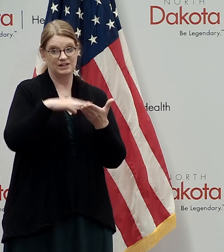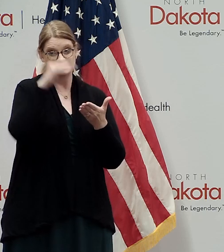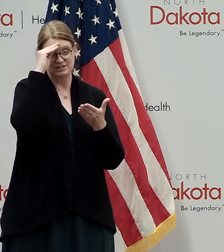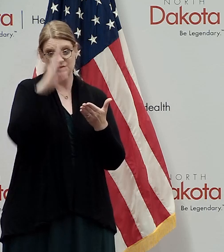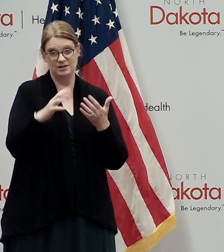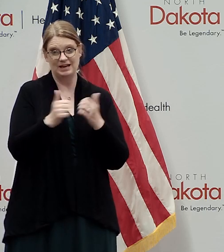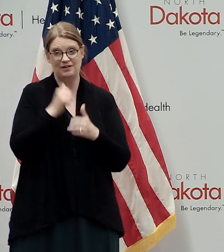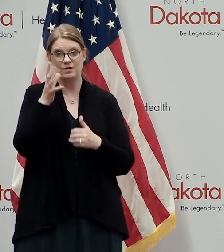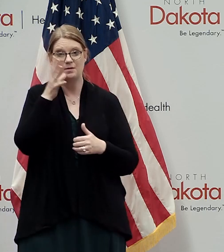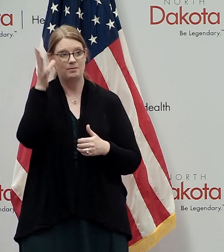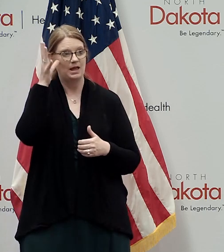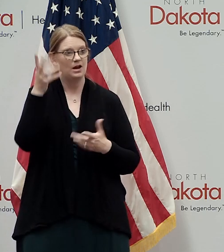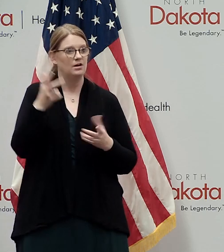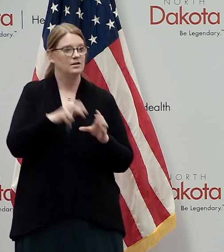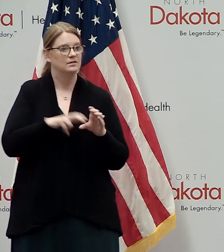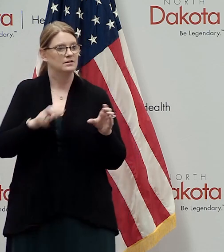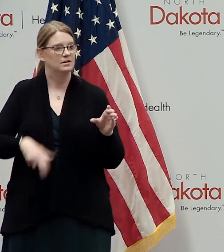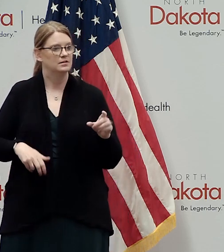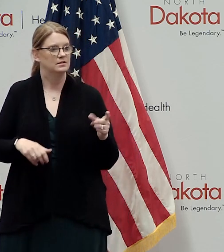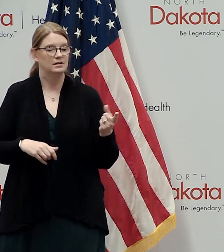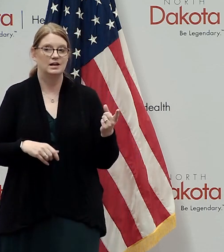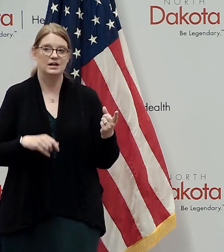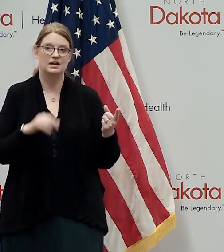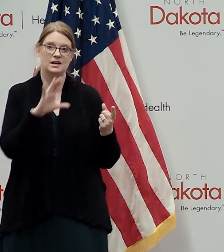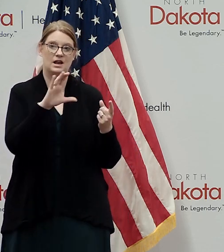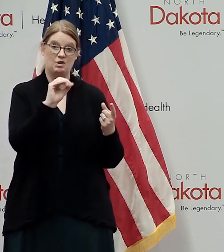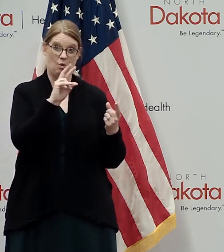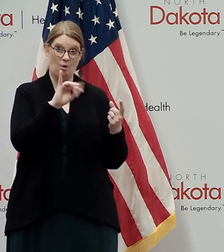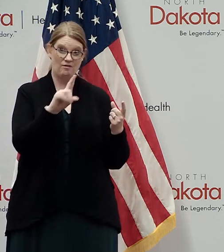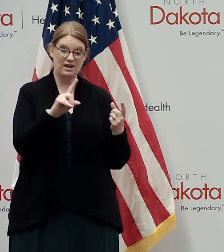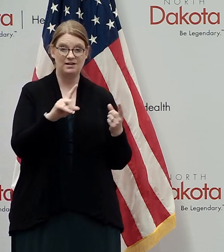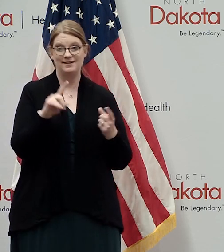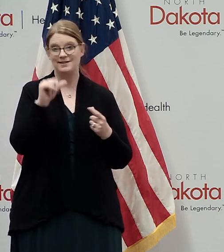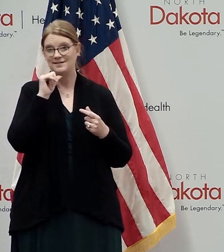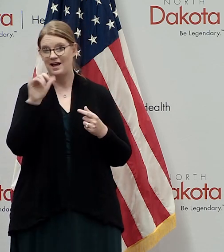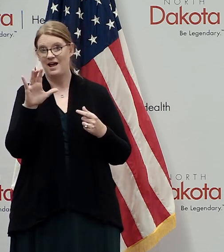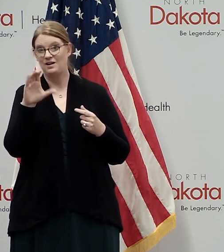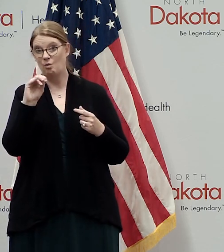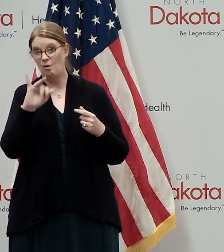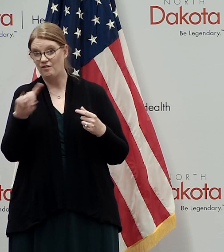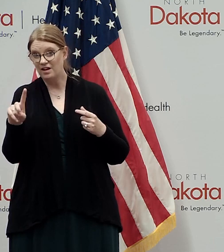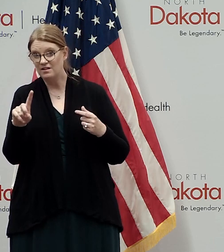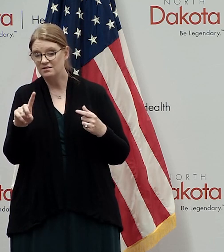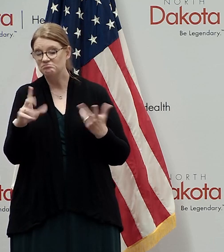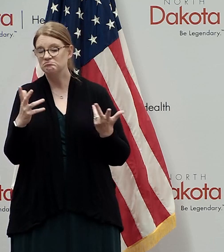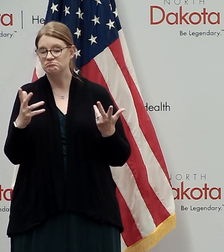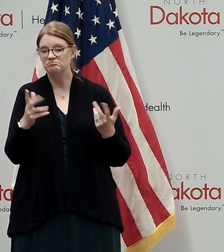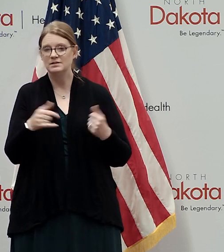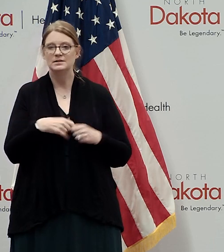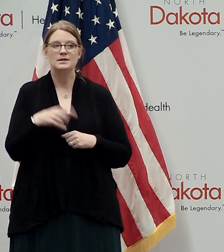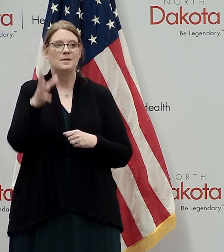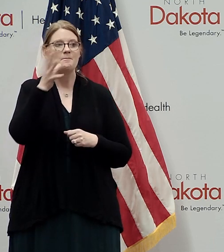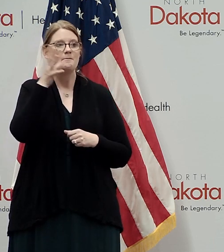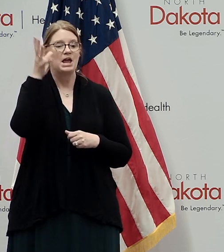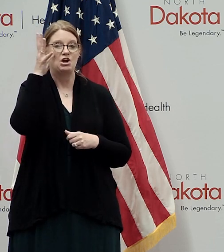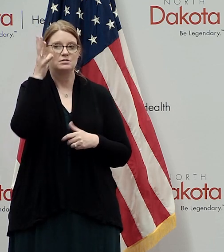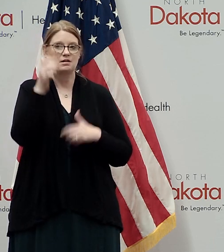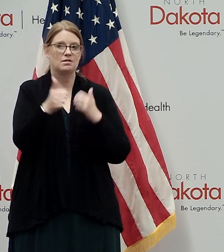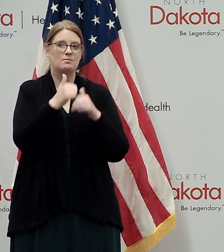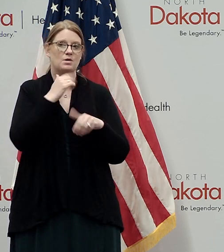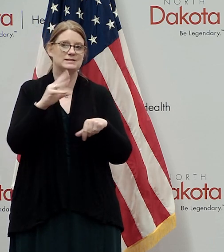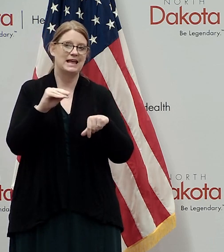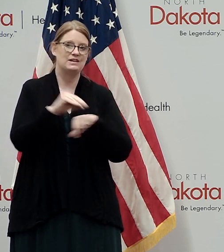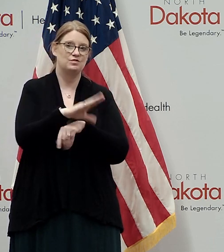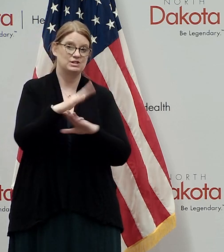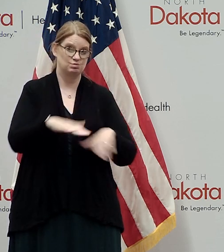So I should, in COVID times and in non-COVID times, it should be stressed that parents are the first and most influential teachers of